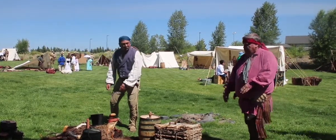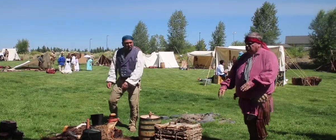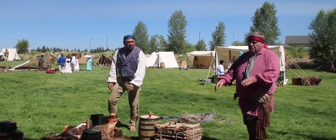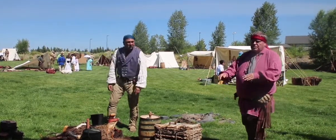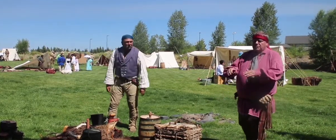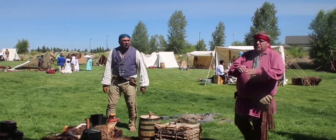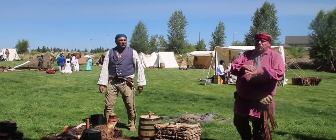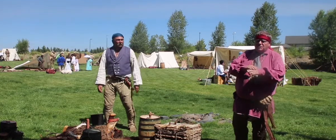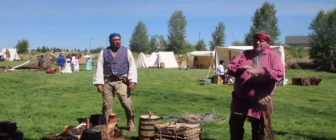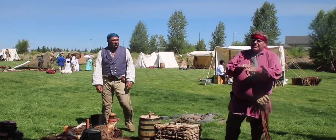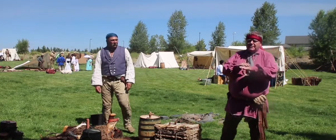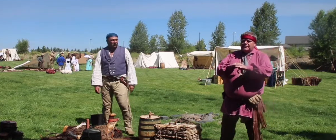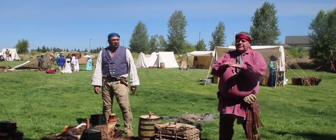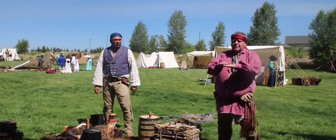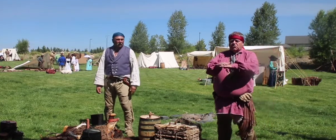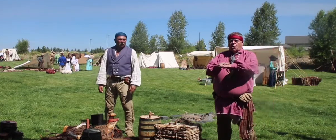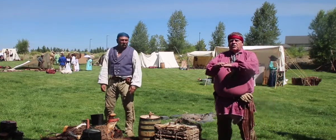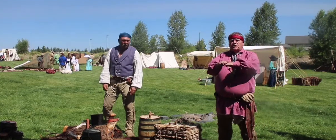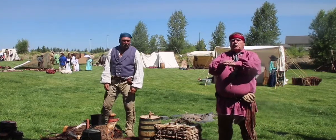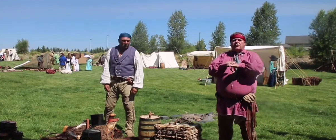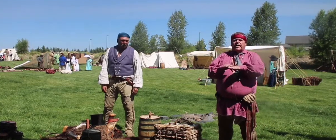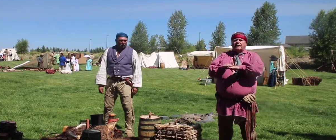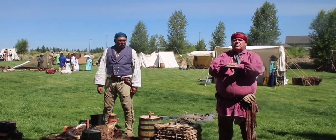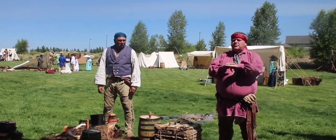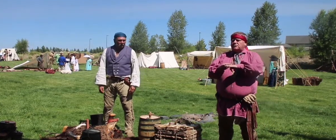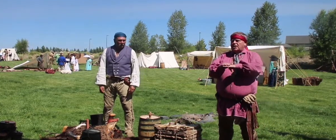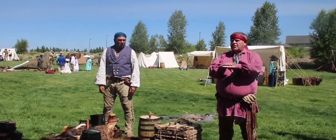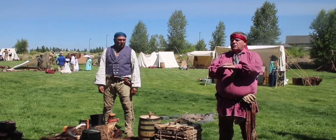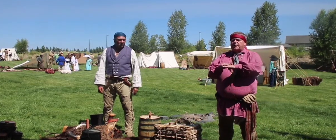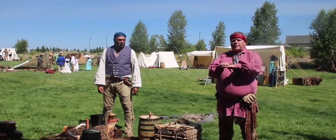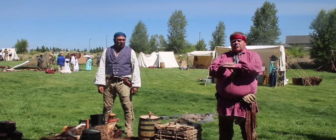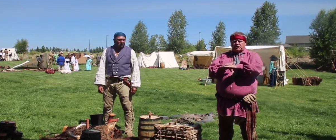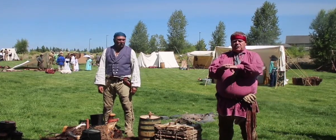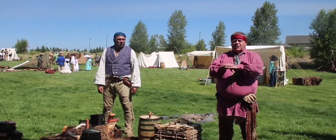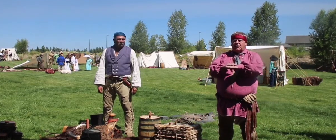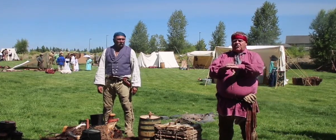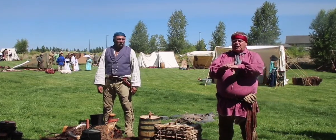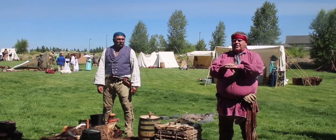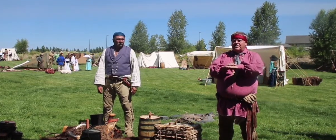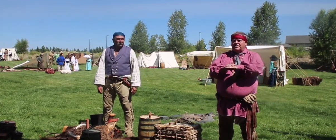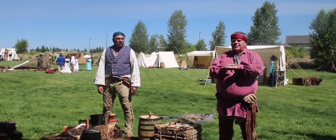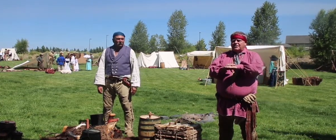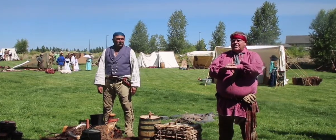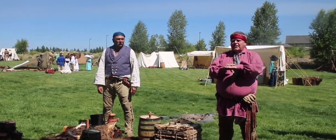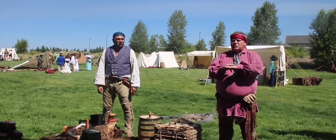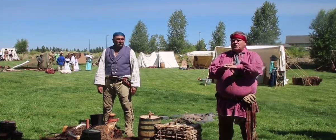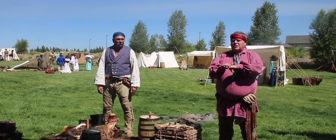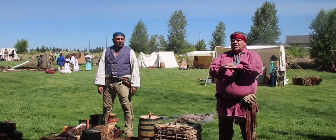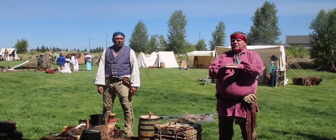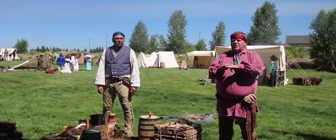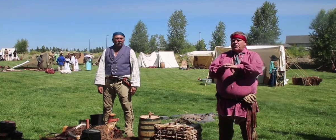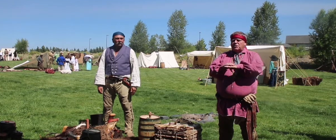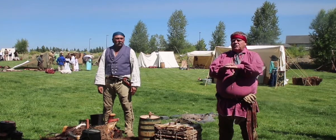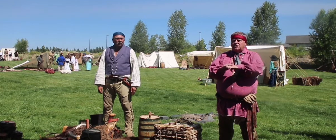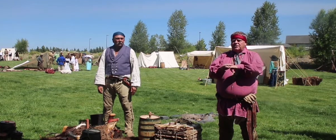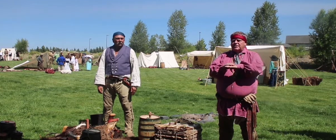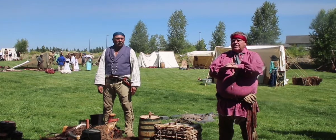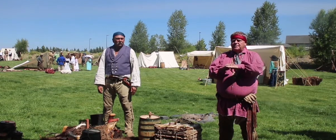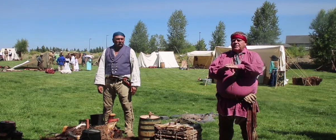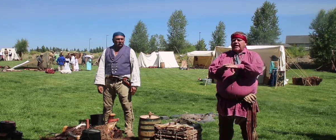So it's always, you look at it, so they're talking, okay, that person's talking about color. And so what color do they point to? And